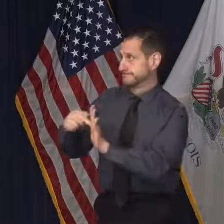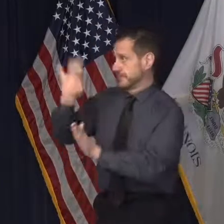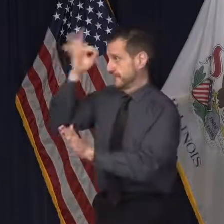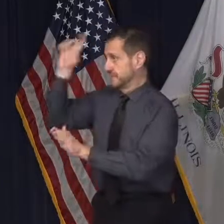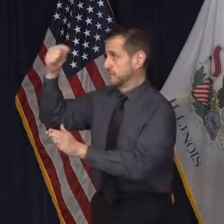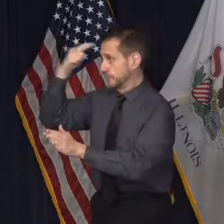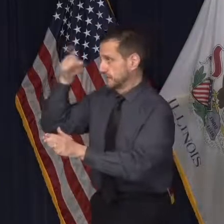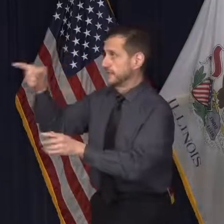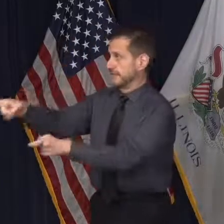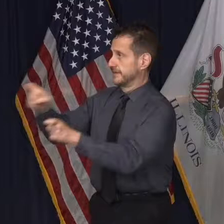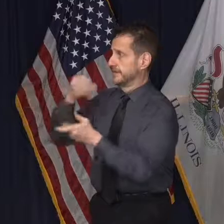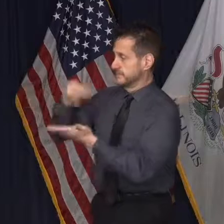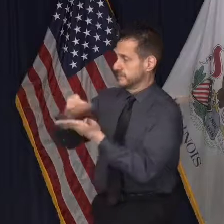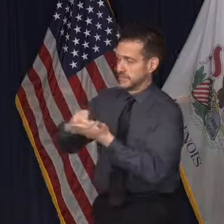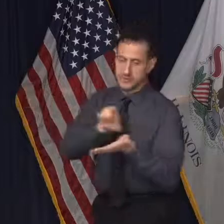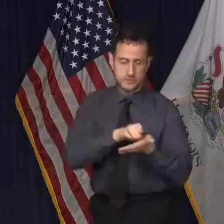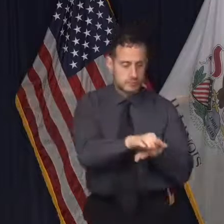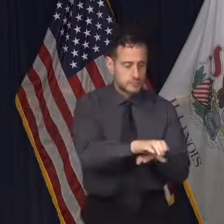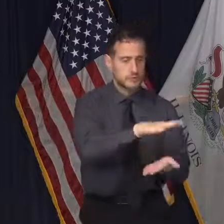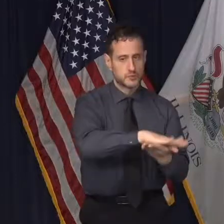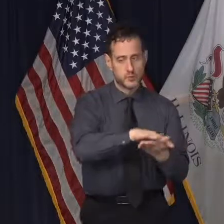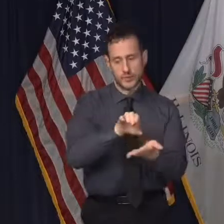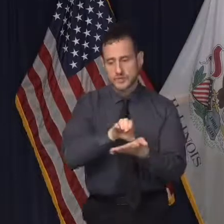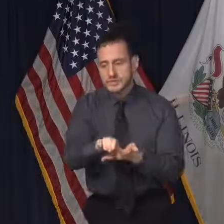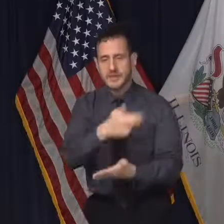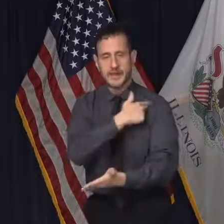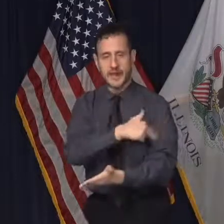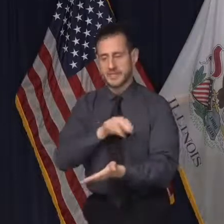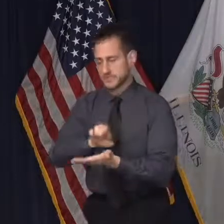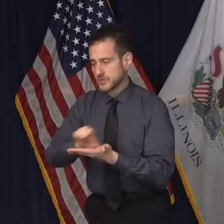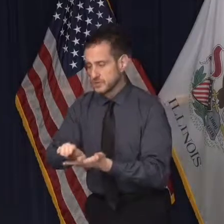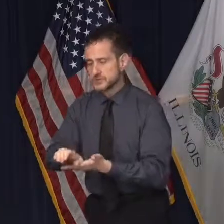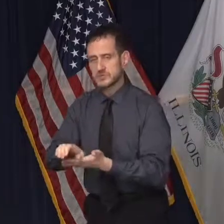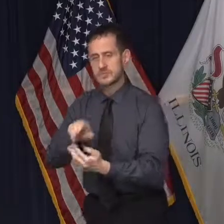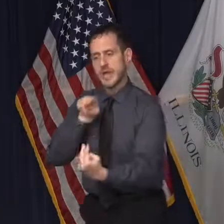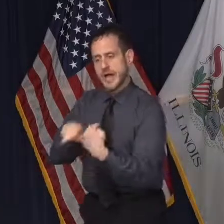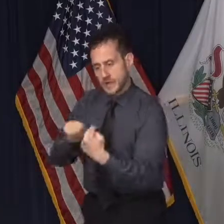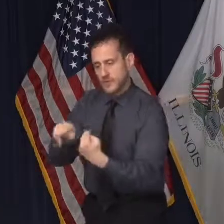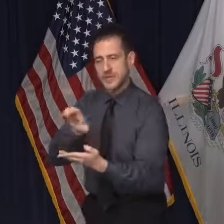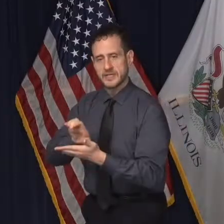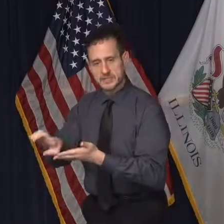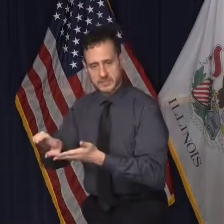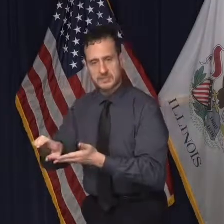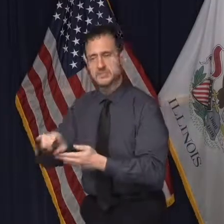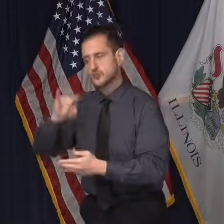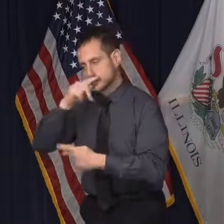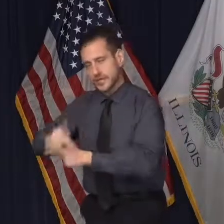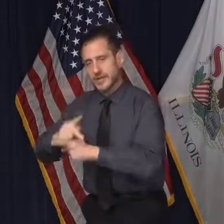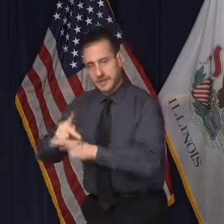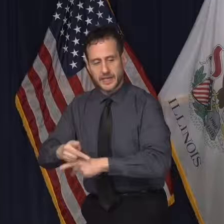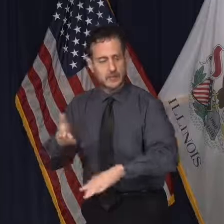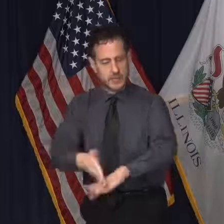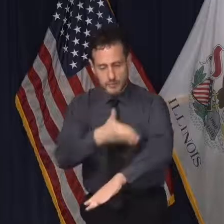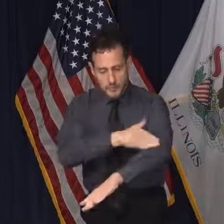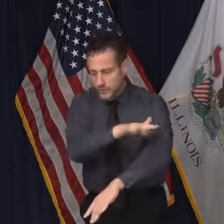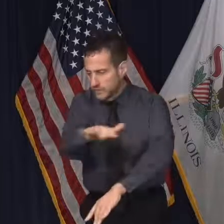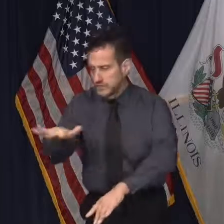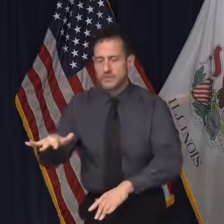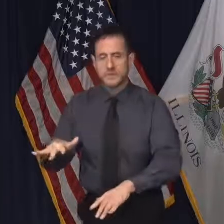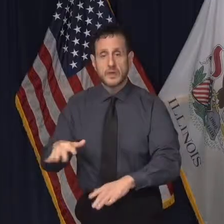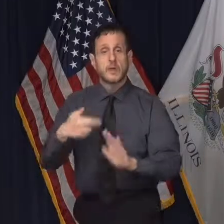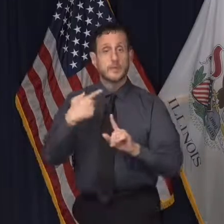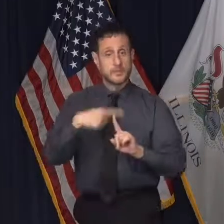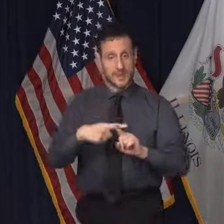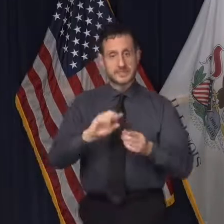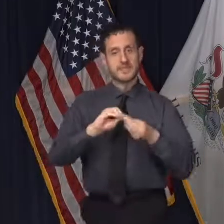schools and hospitals and roads and childcare and much more, as well as what our representation in Washington will